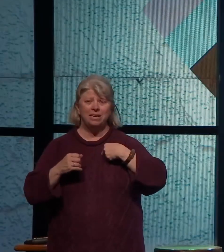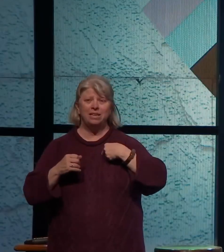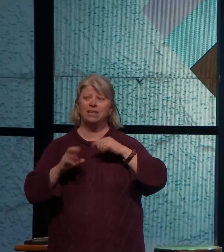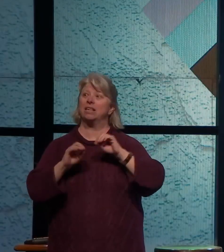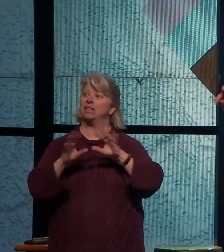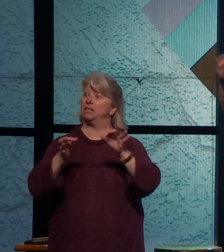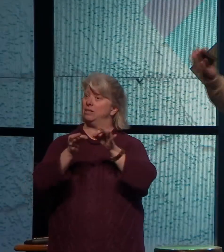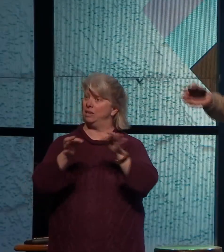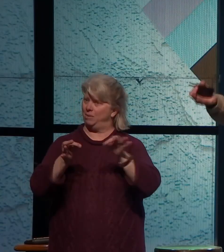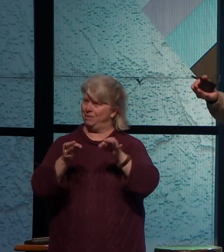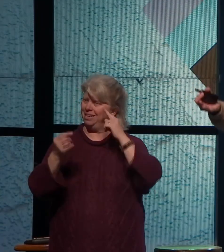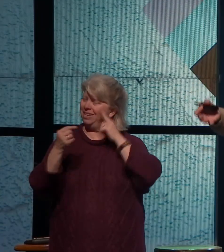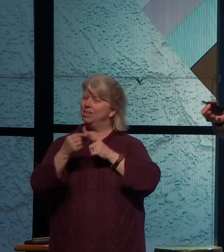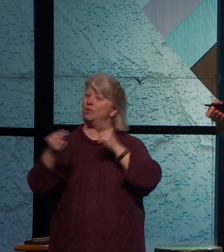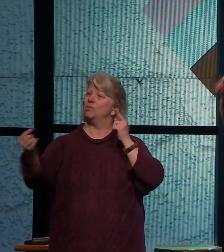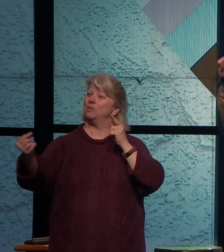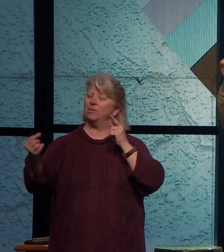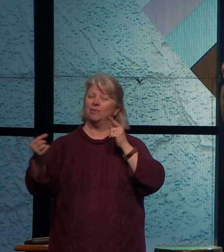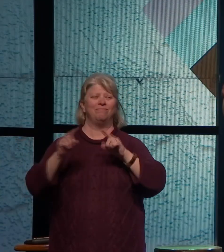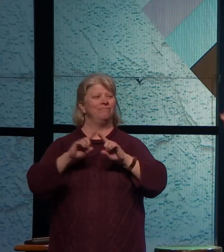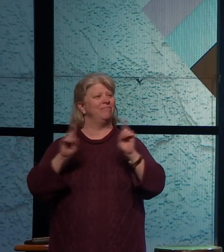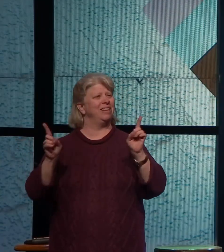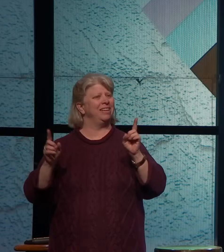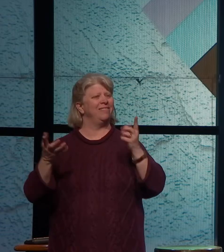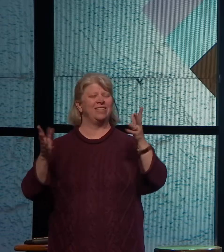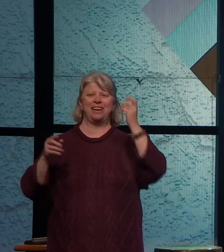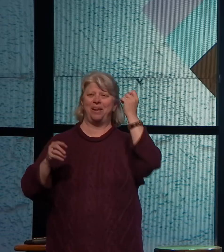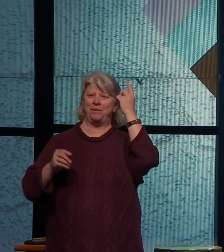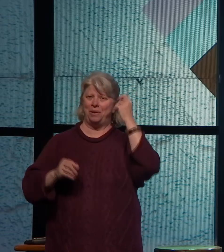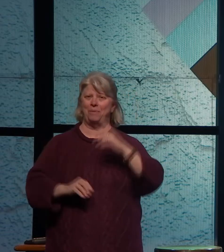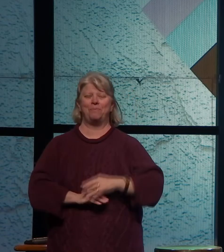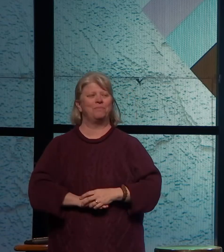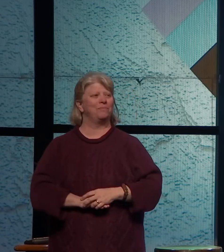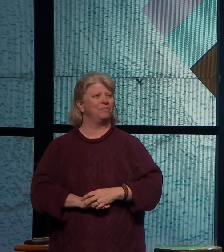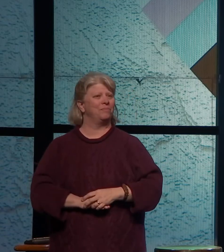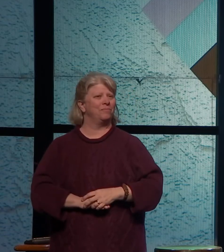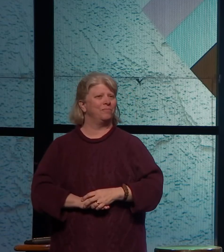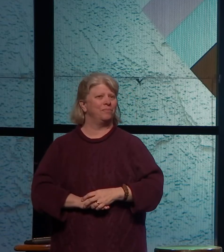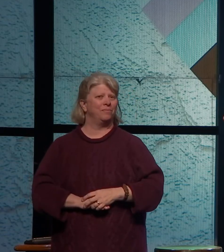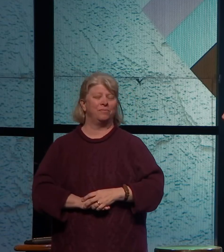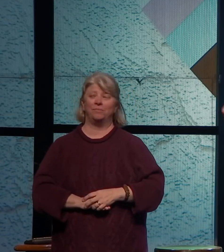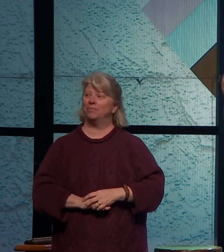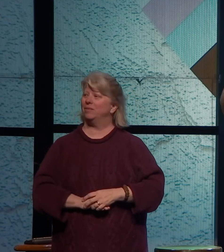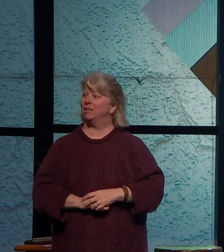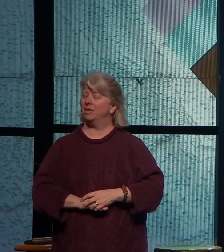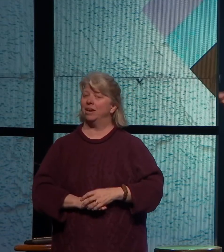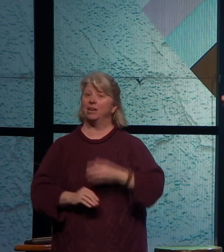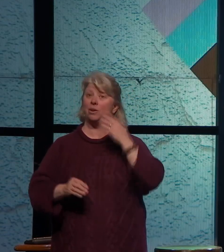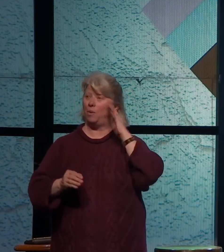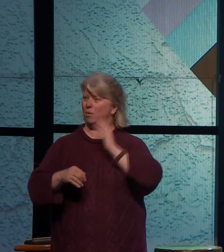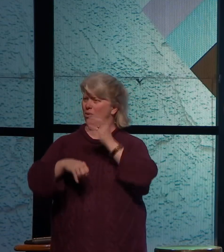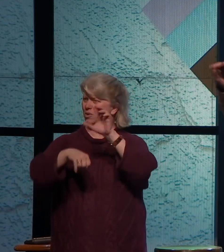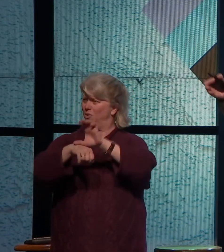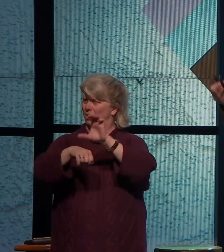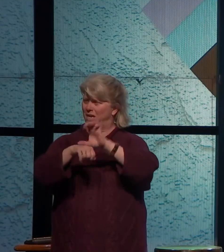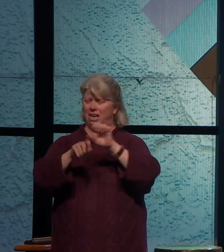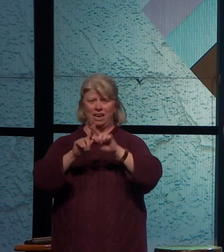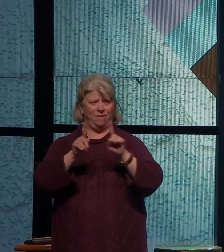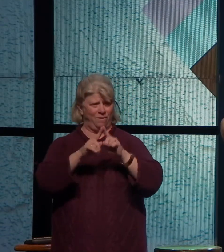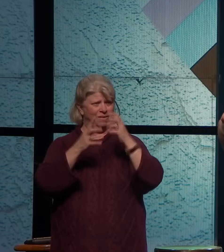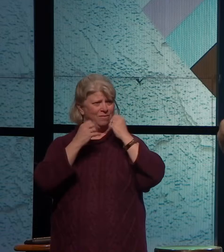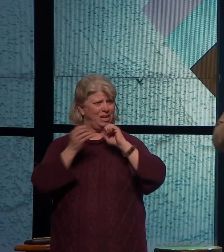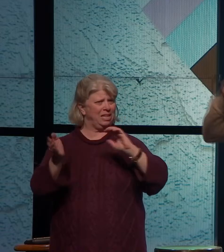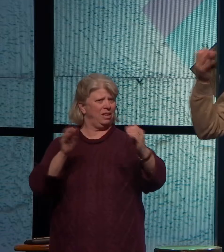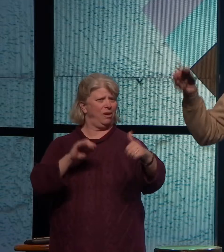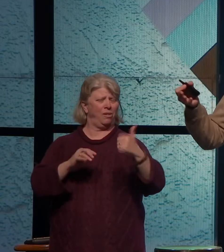clear statement that I disagree with, but I understand. Like I know that our church has different values than